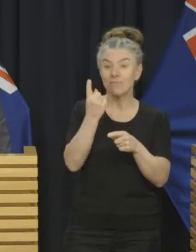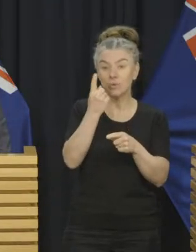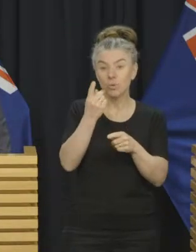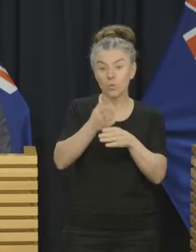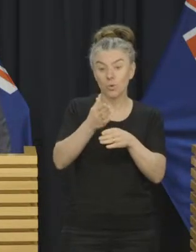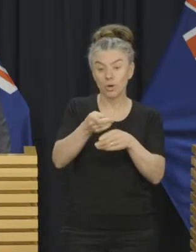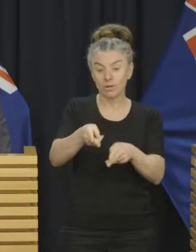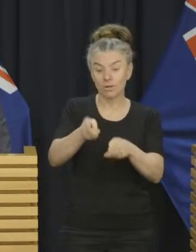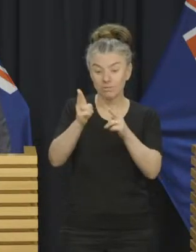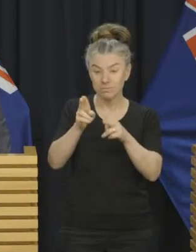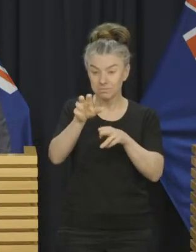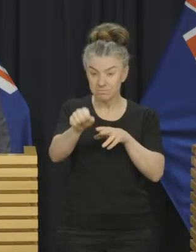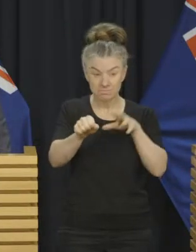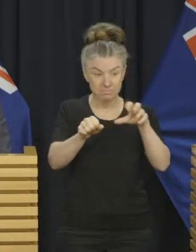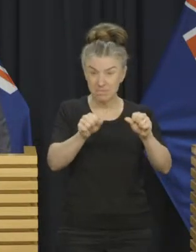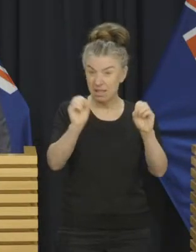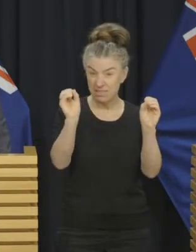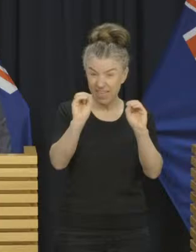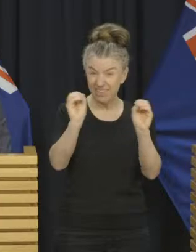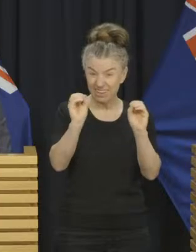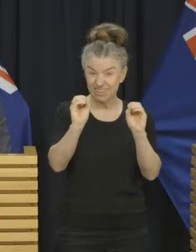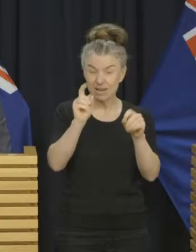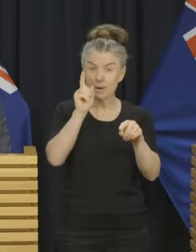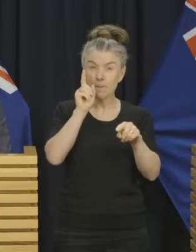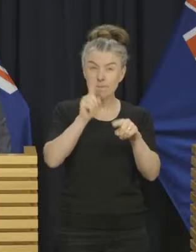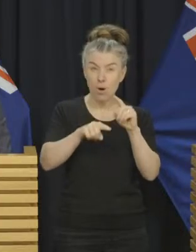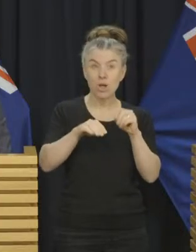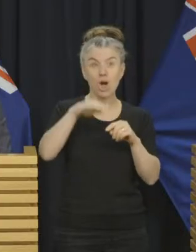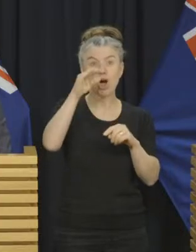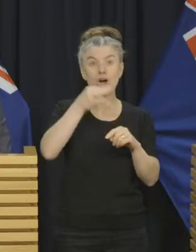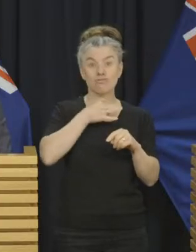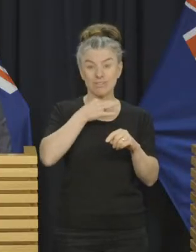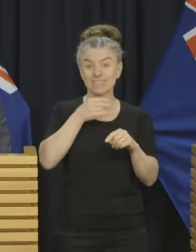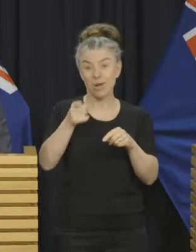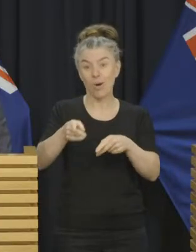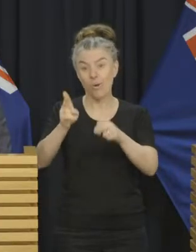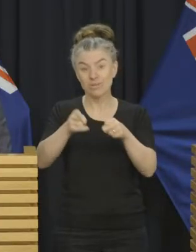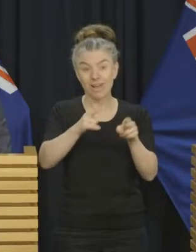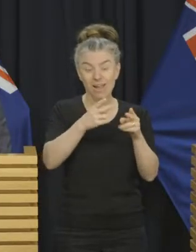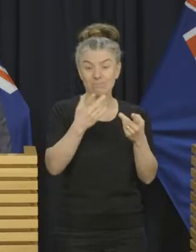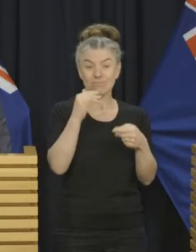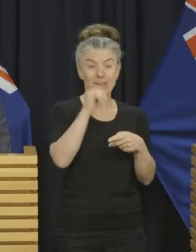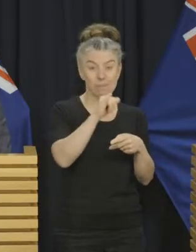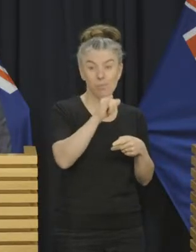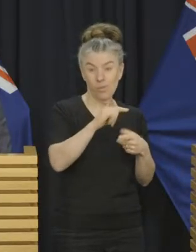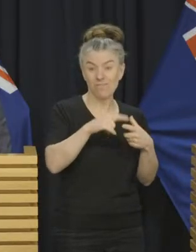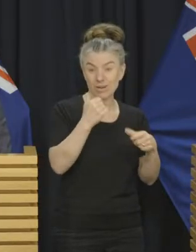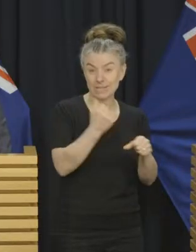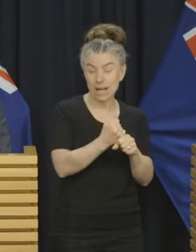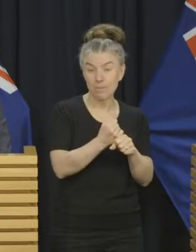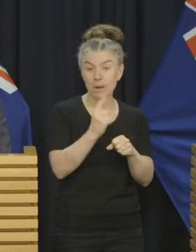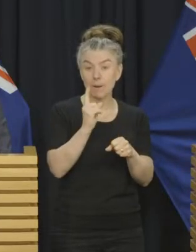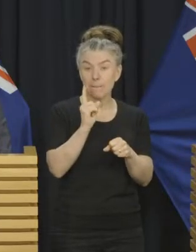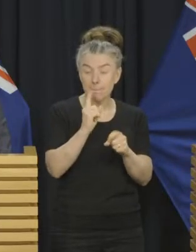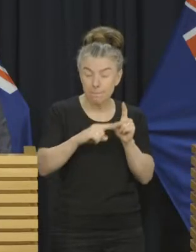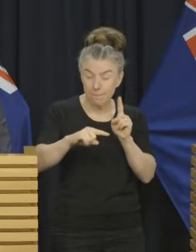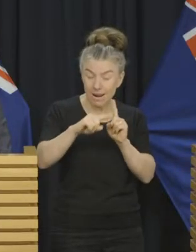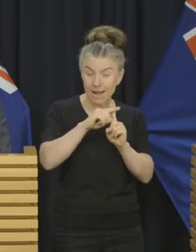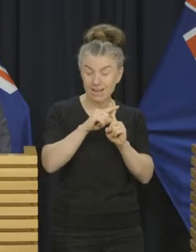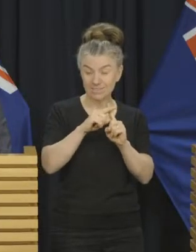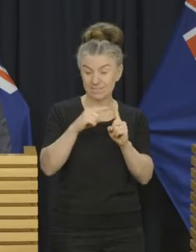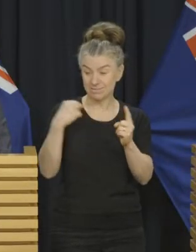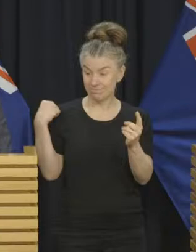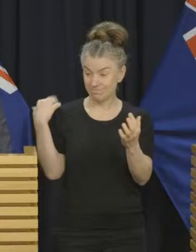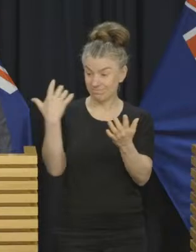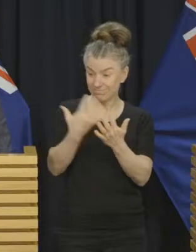haven't identified any cases there, which is where they are most likely to spring up. And we haven't, in tens